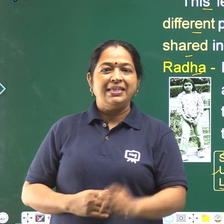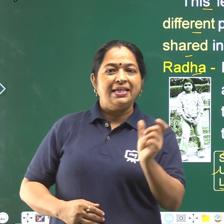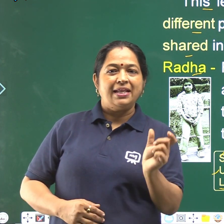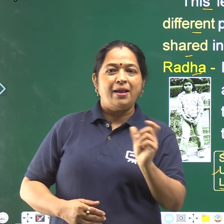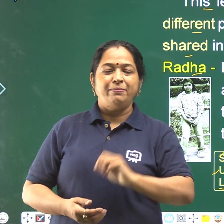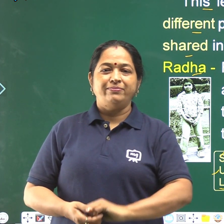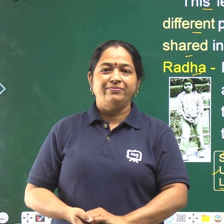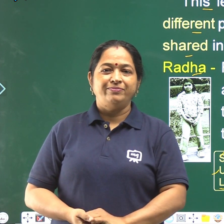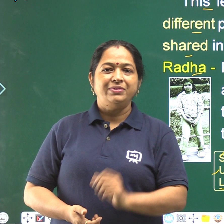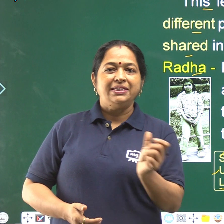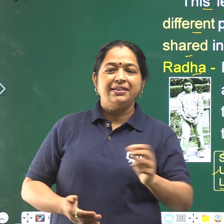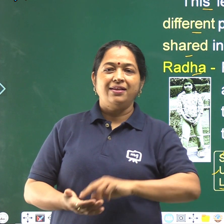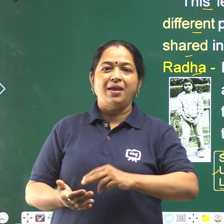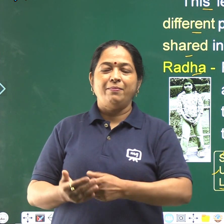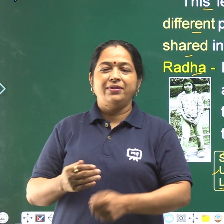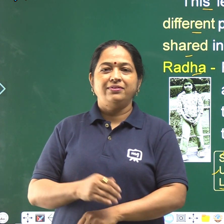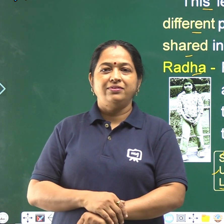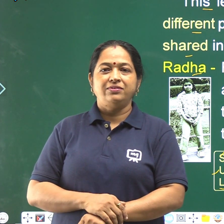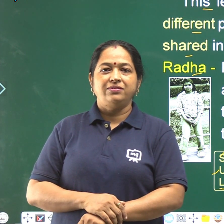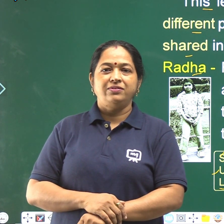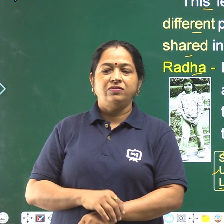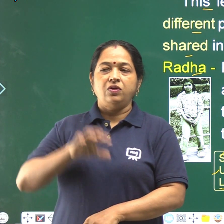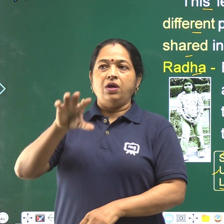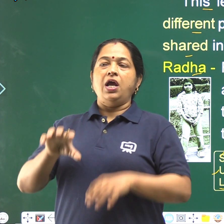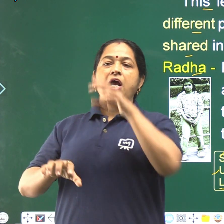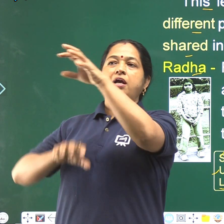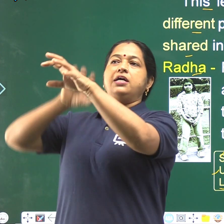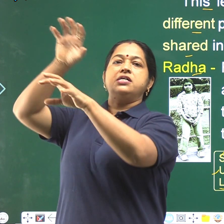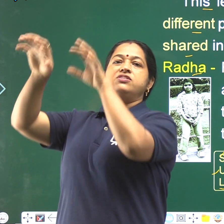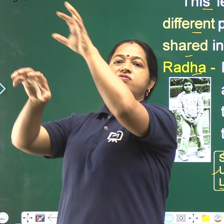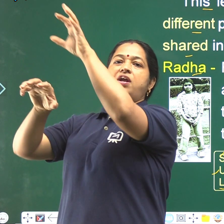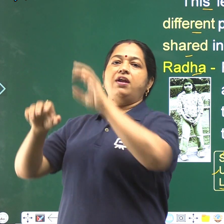Climb. Climb means chadhna.